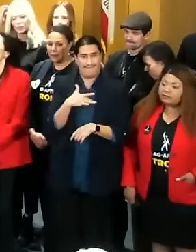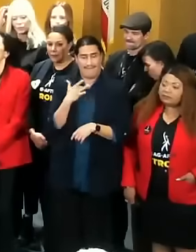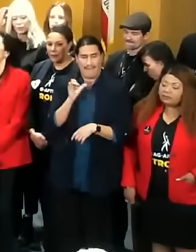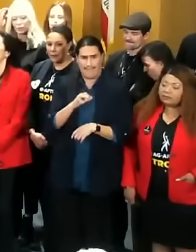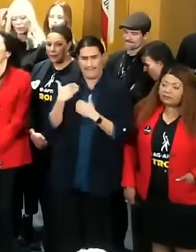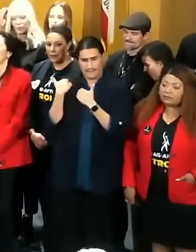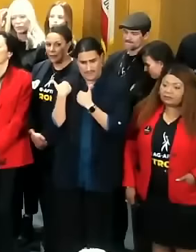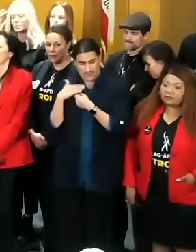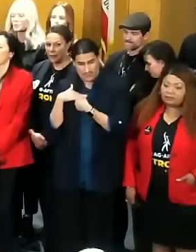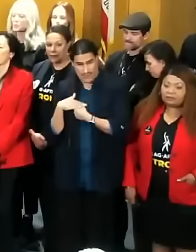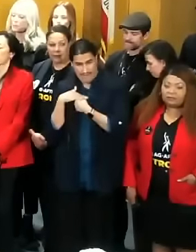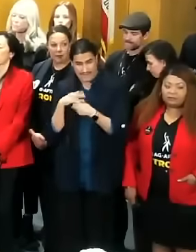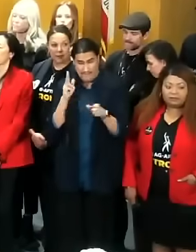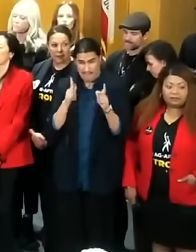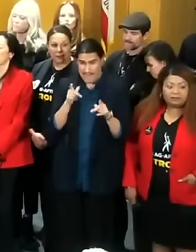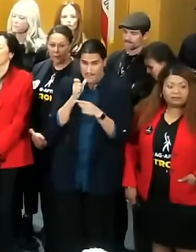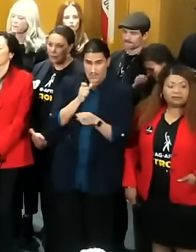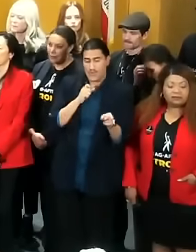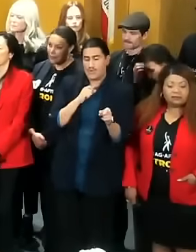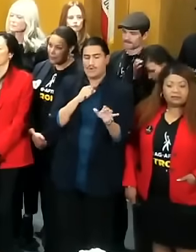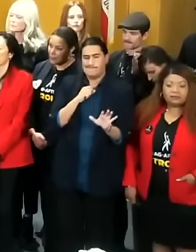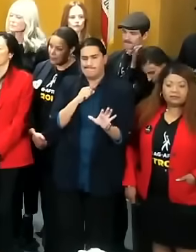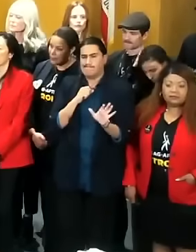weight of people whose